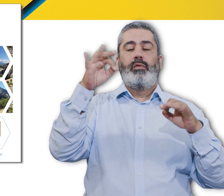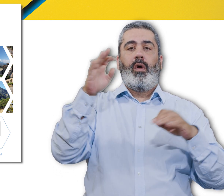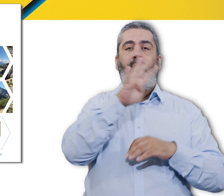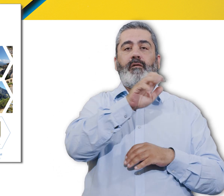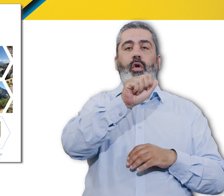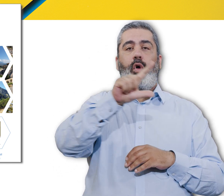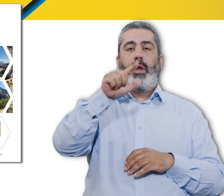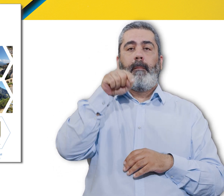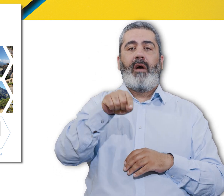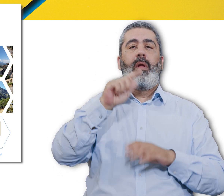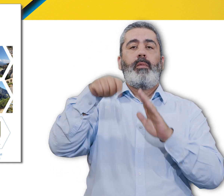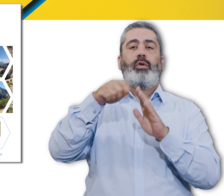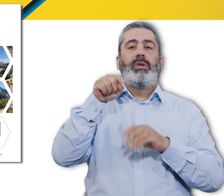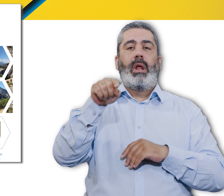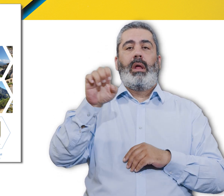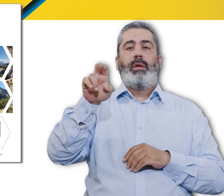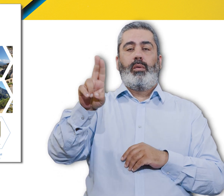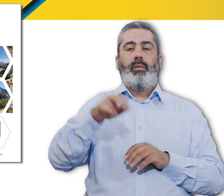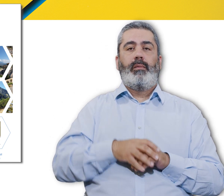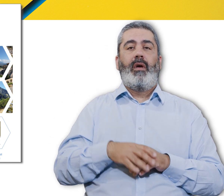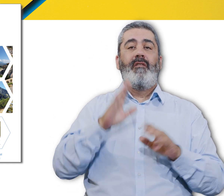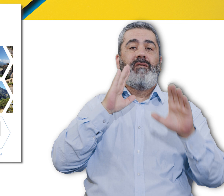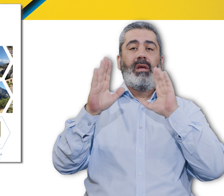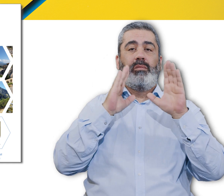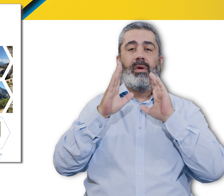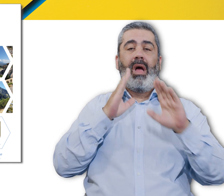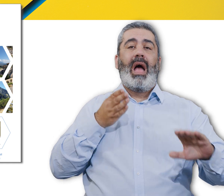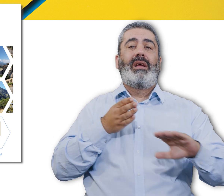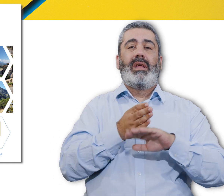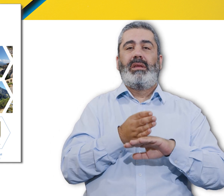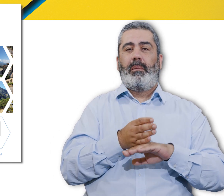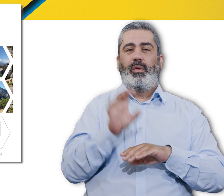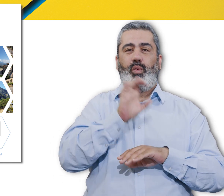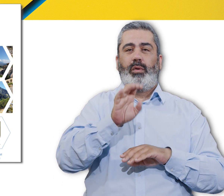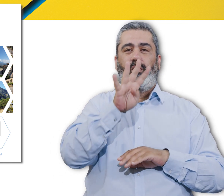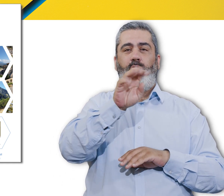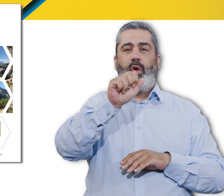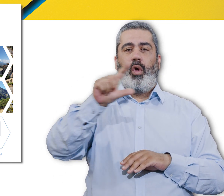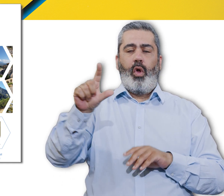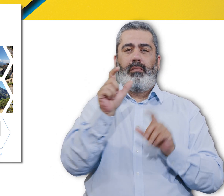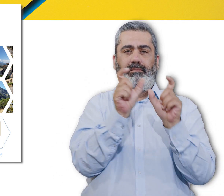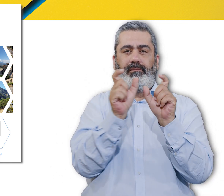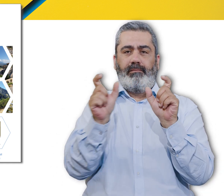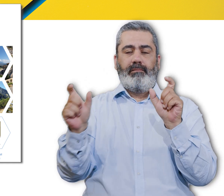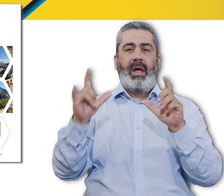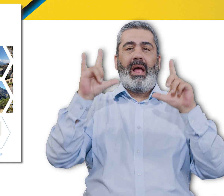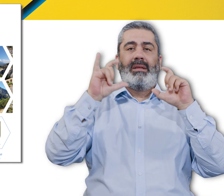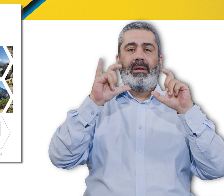zvokopola@urid.org.al. Facebook Accessibility Tourism for All. Instagram Accessible Tourism.